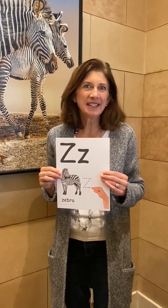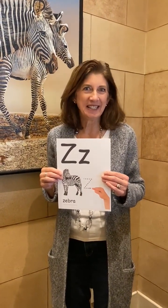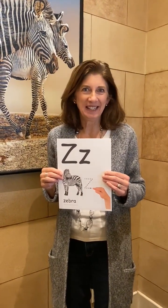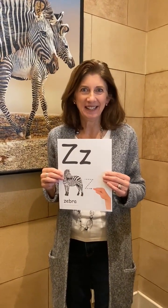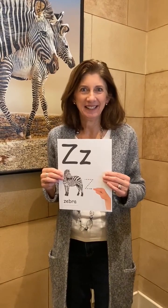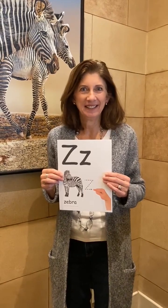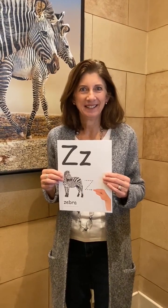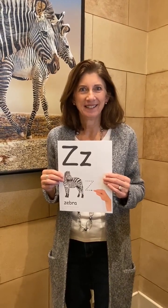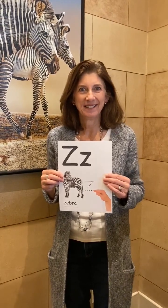Z.